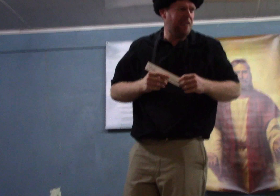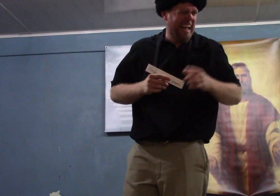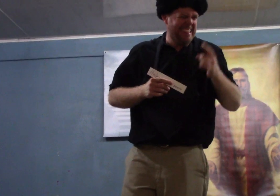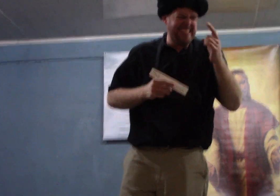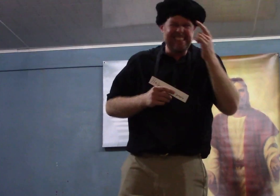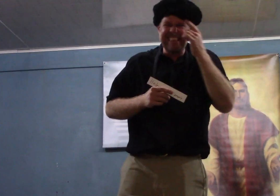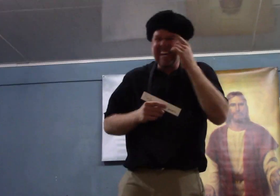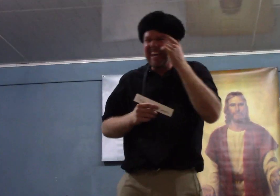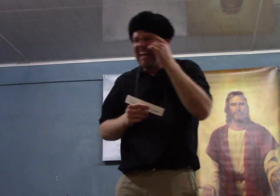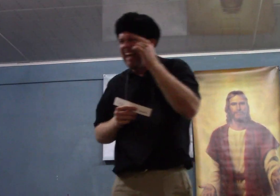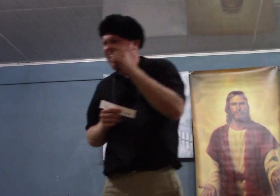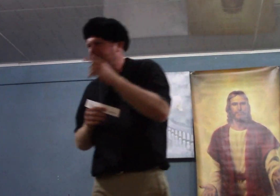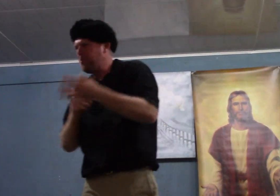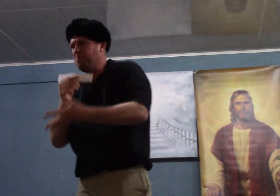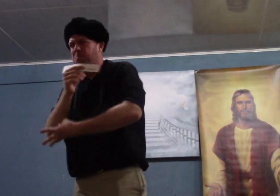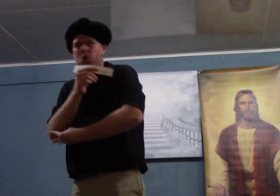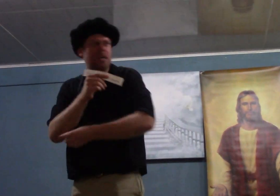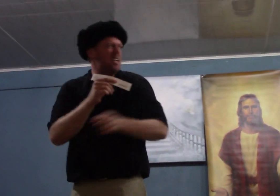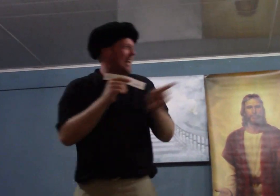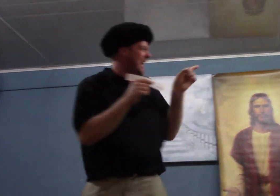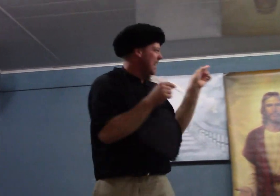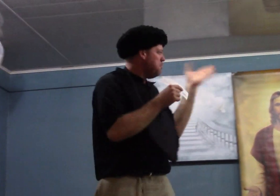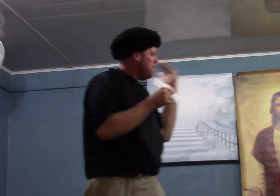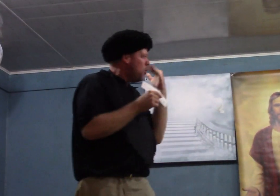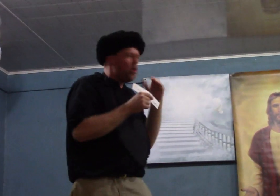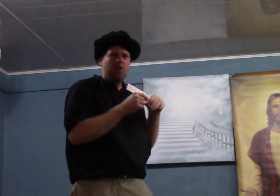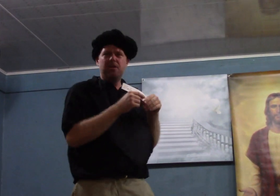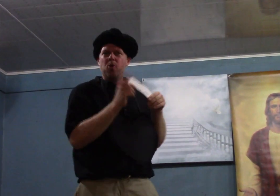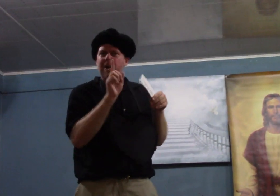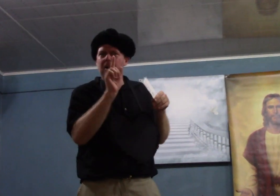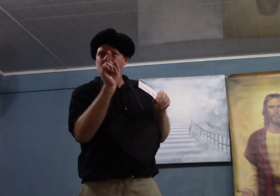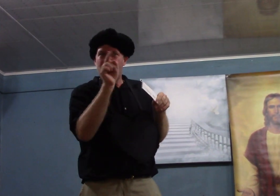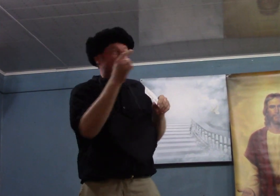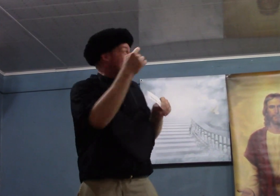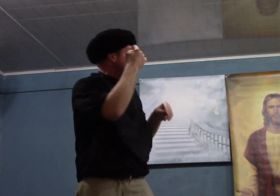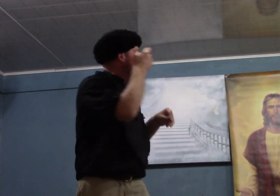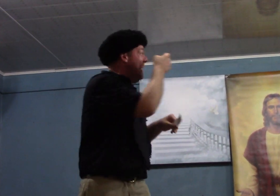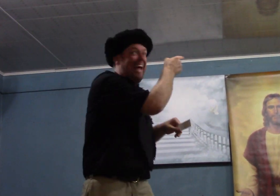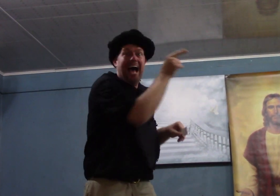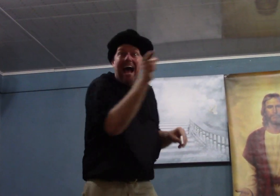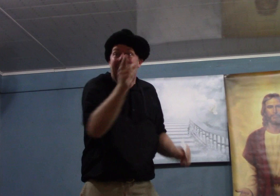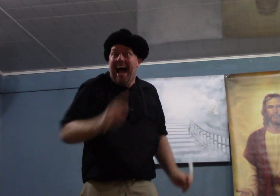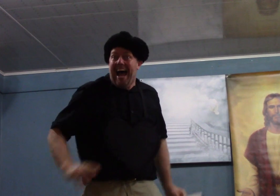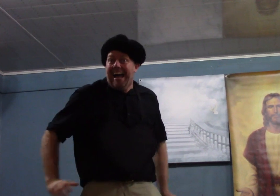Let me see if I find somebody. Anyone that is poor? I remember he was giving some money to the poor.